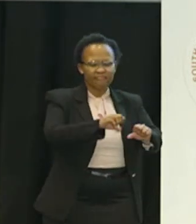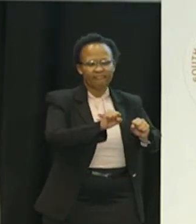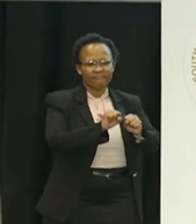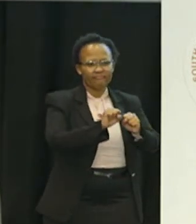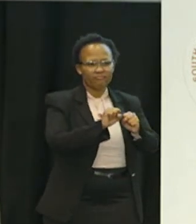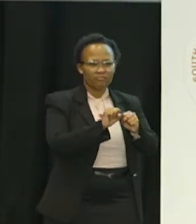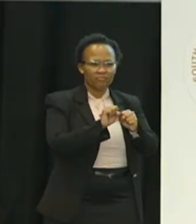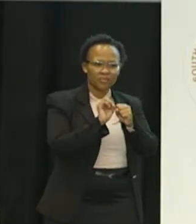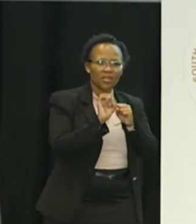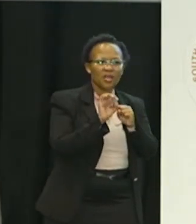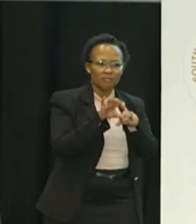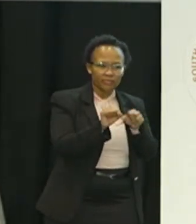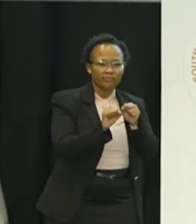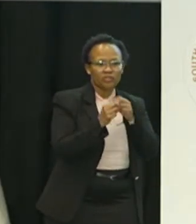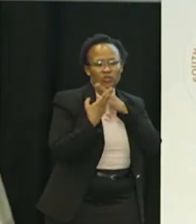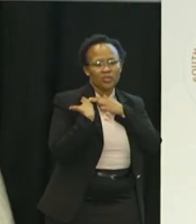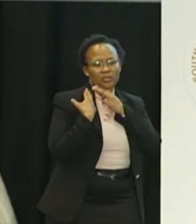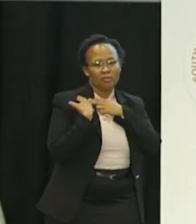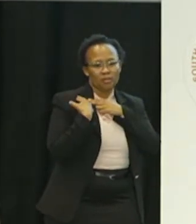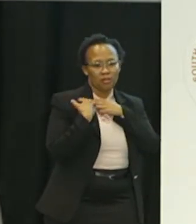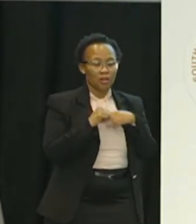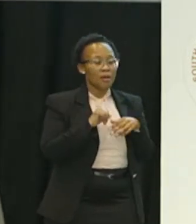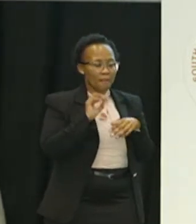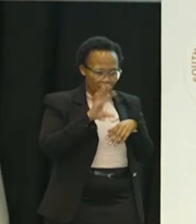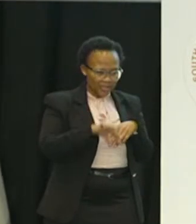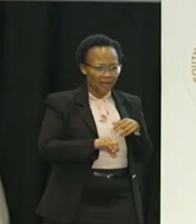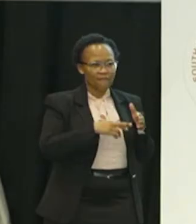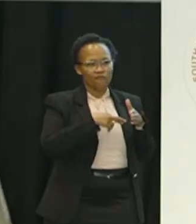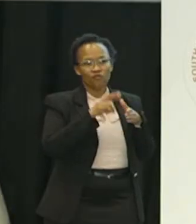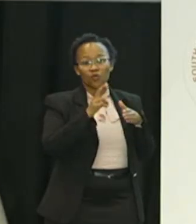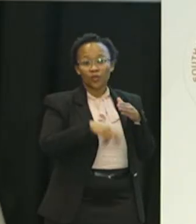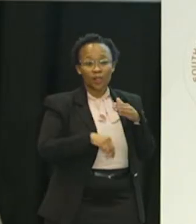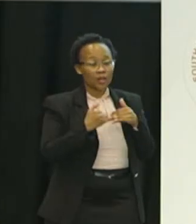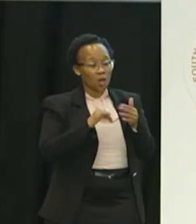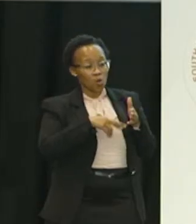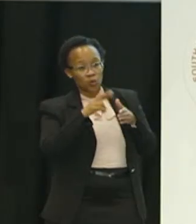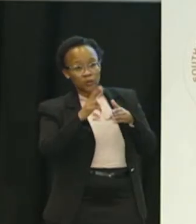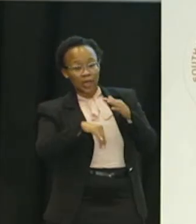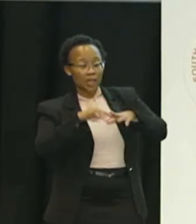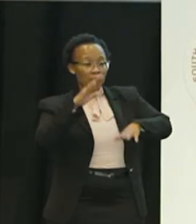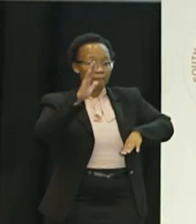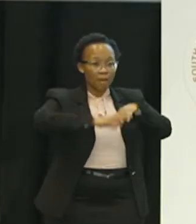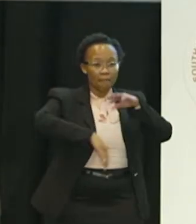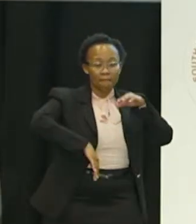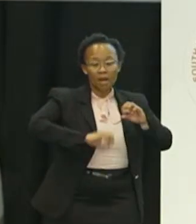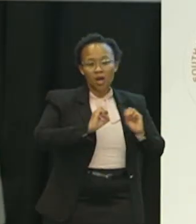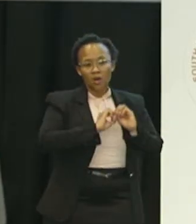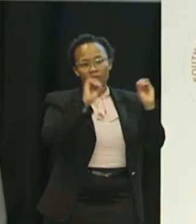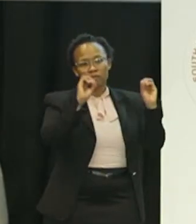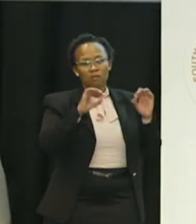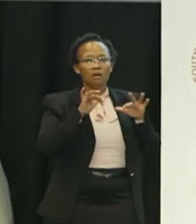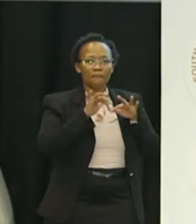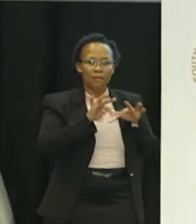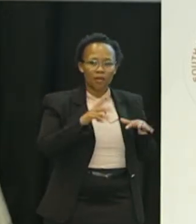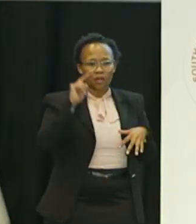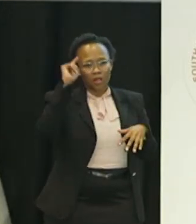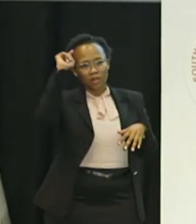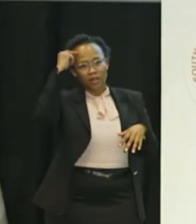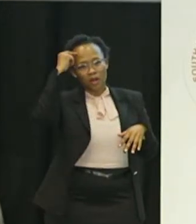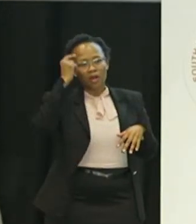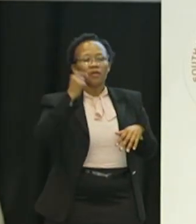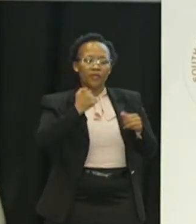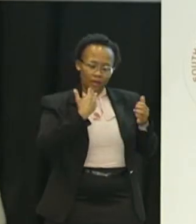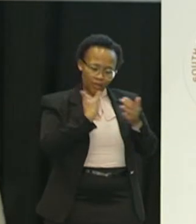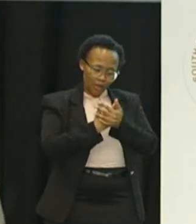it seems the fact that there are no consequences, people feel like they can get away with whatever, and not realizing the effects that